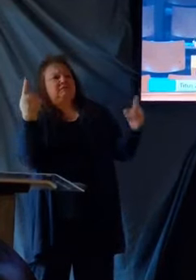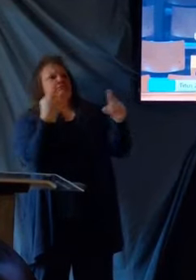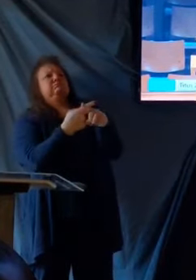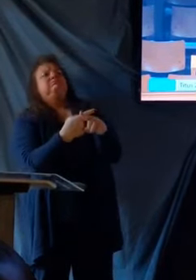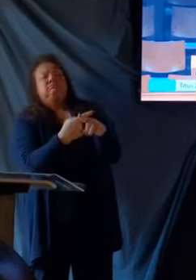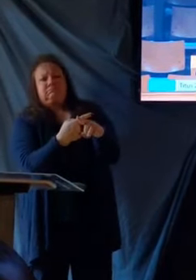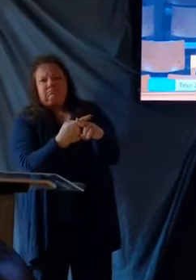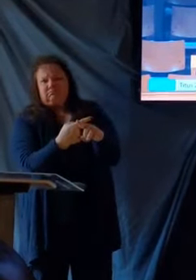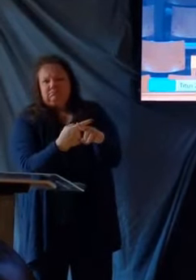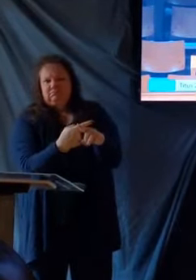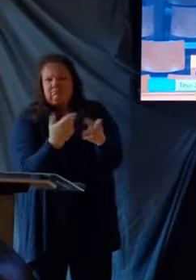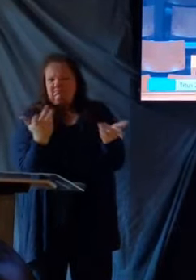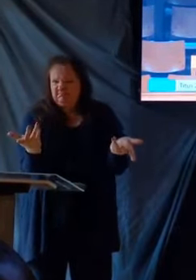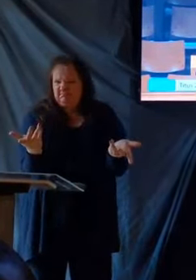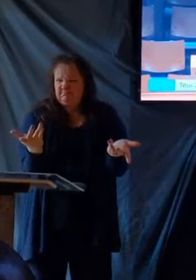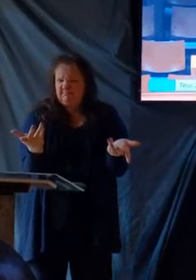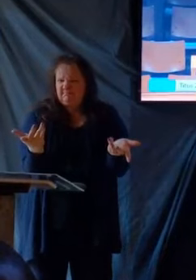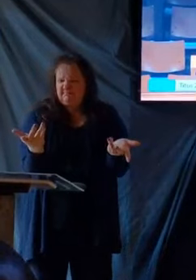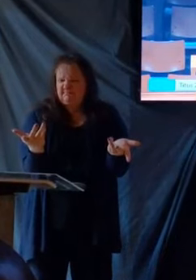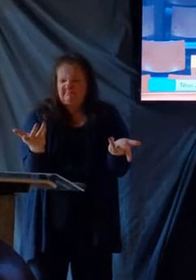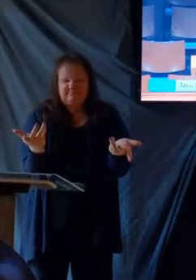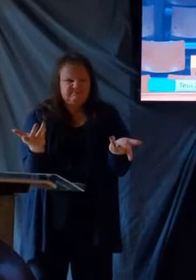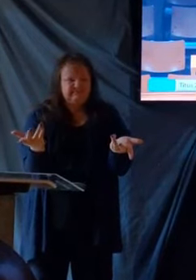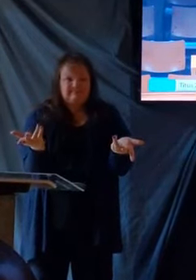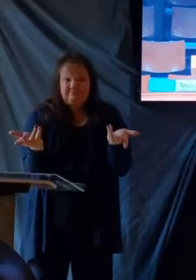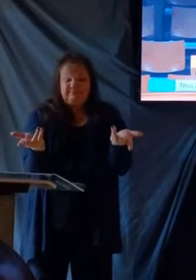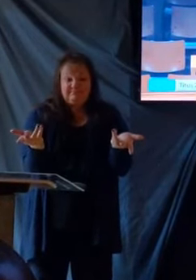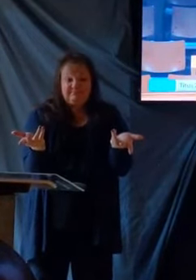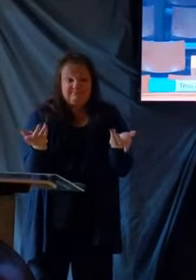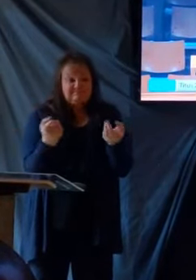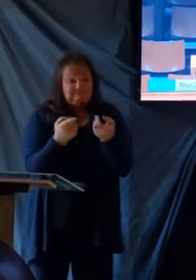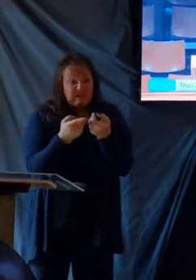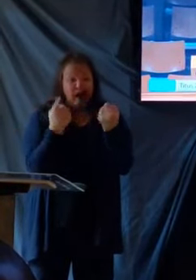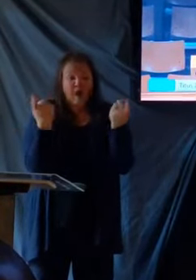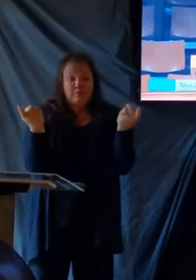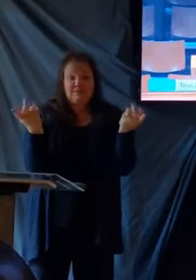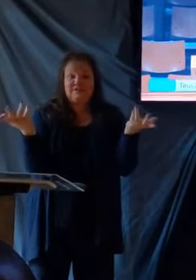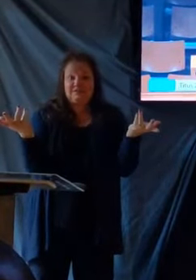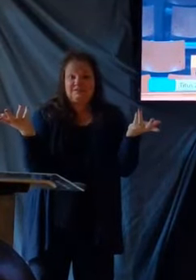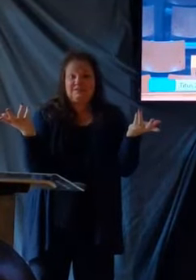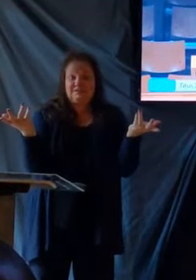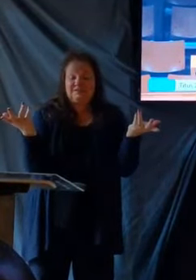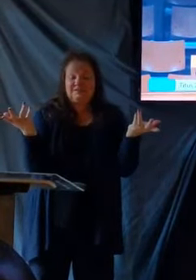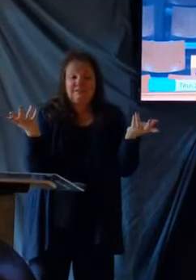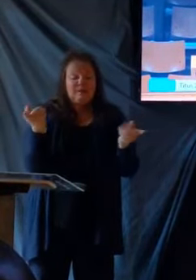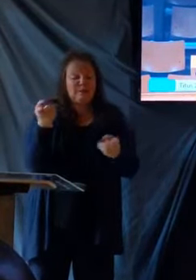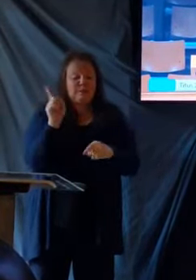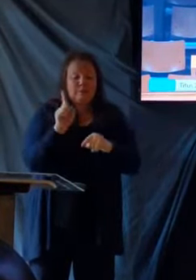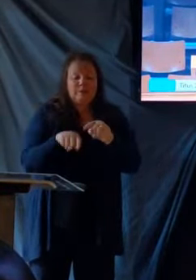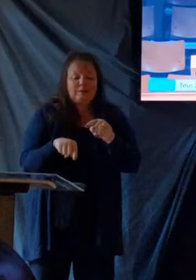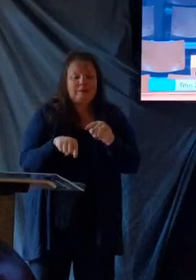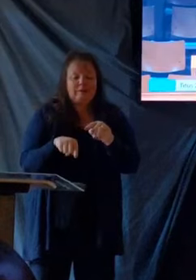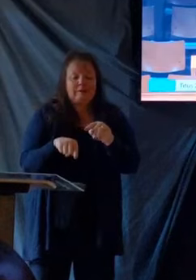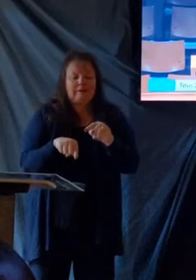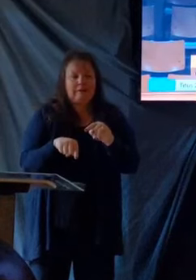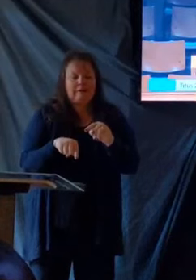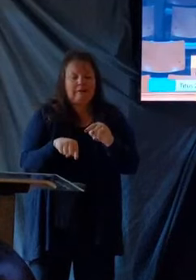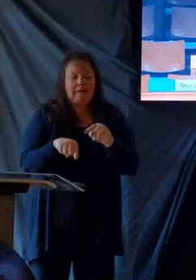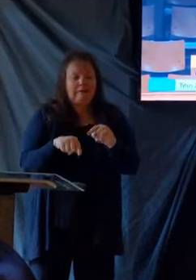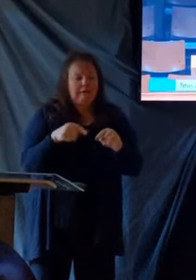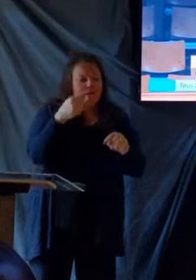If, you know, they're just opposites. You cannot approach things from